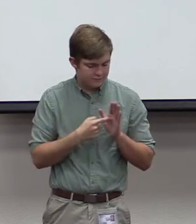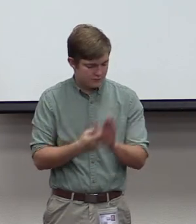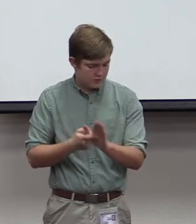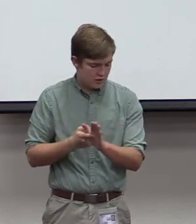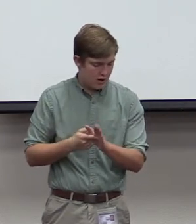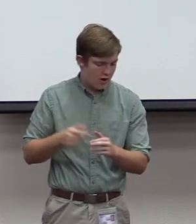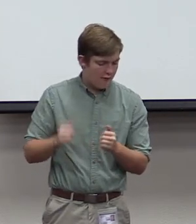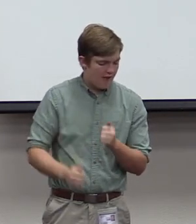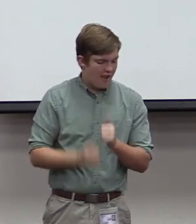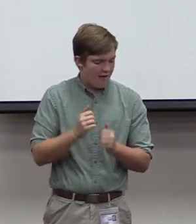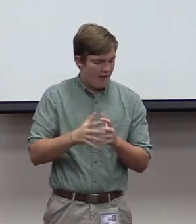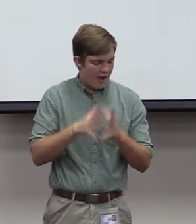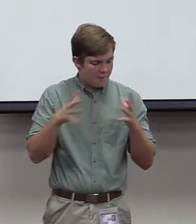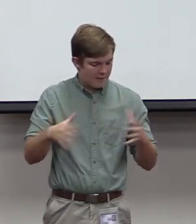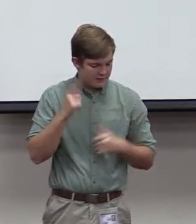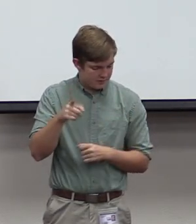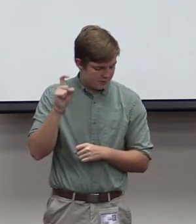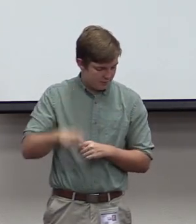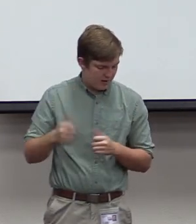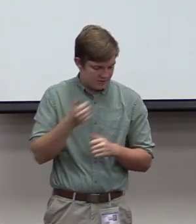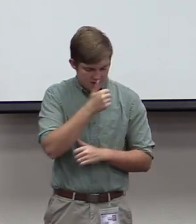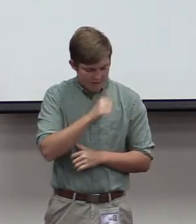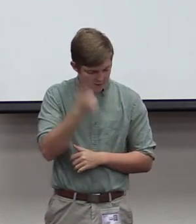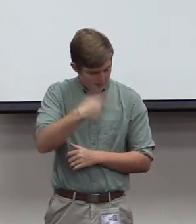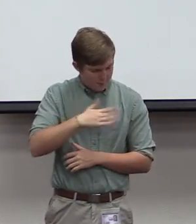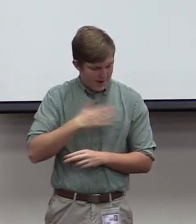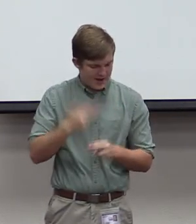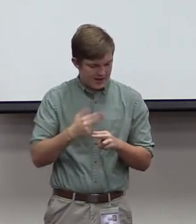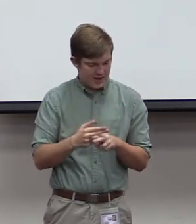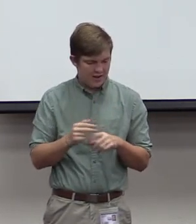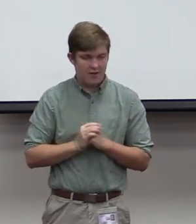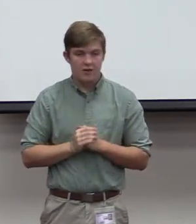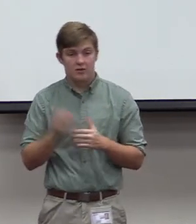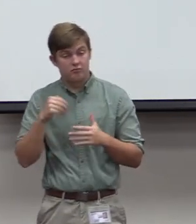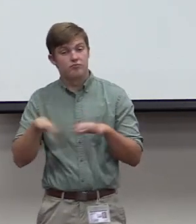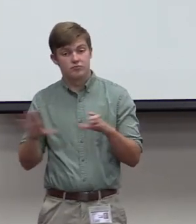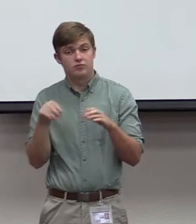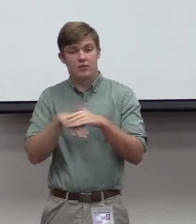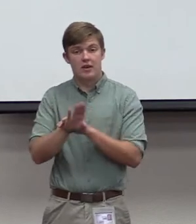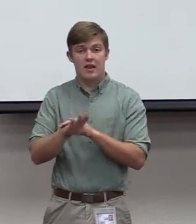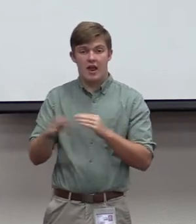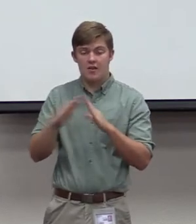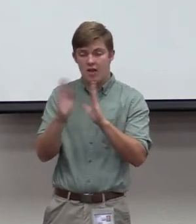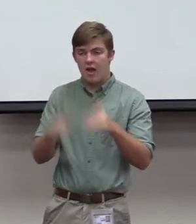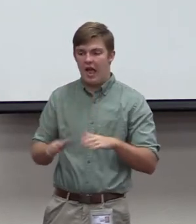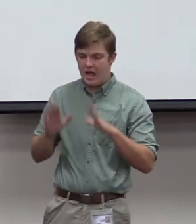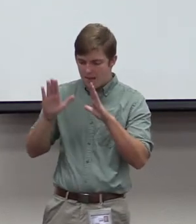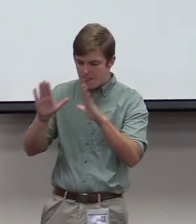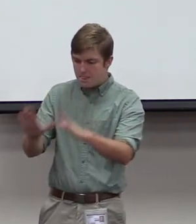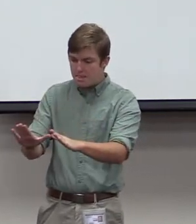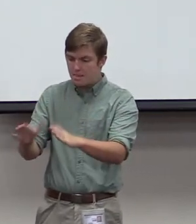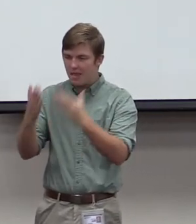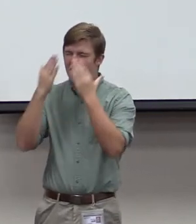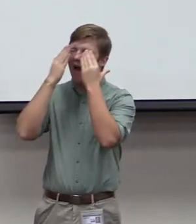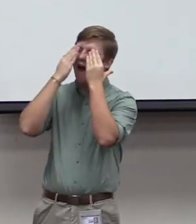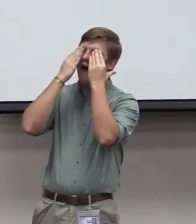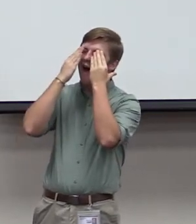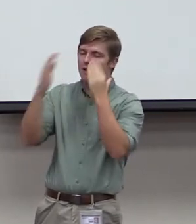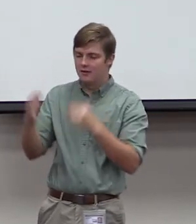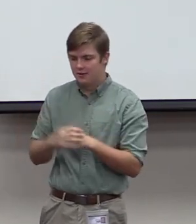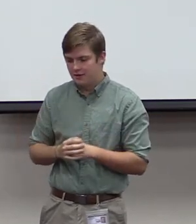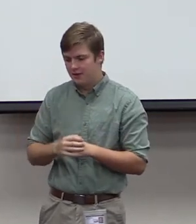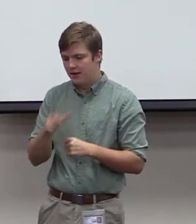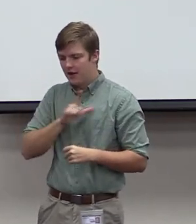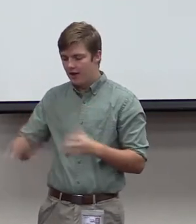And so Ananias departed and entered the house, and laying his hands on him, He said, "Brother Saul, the Lord Jesus, who appeared to you